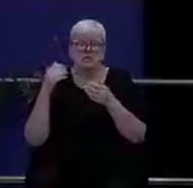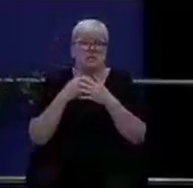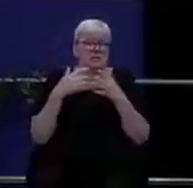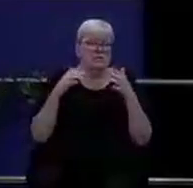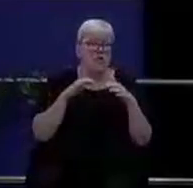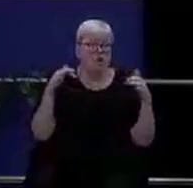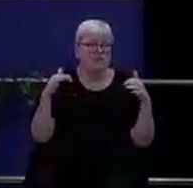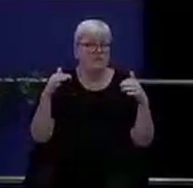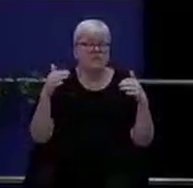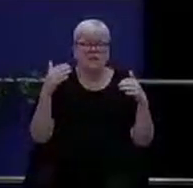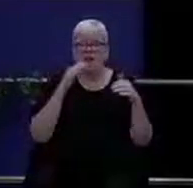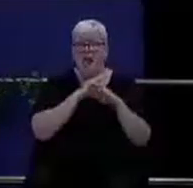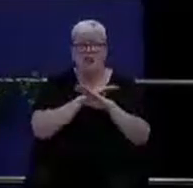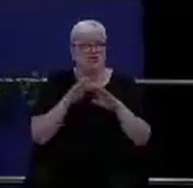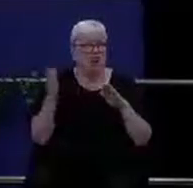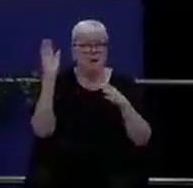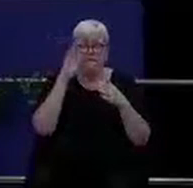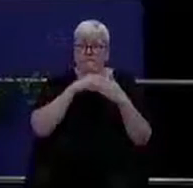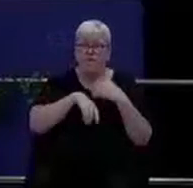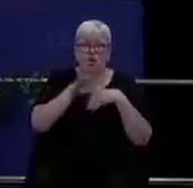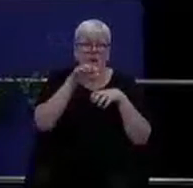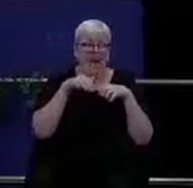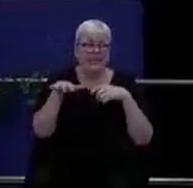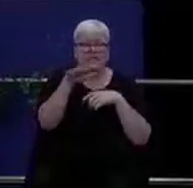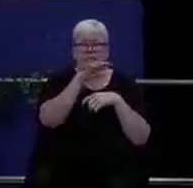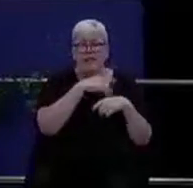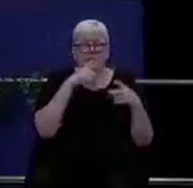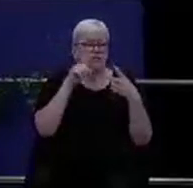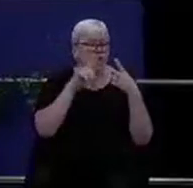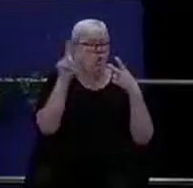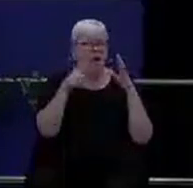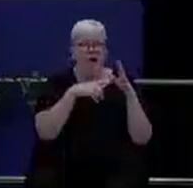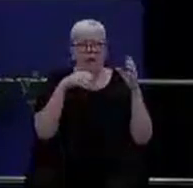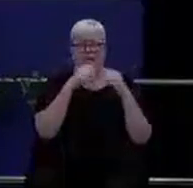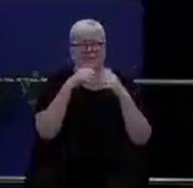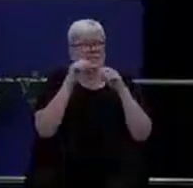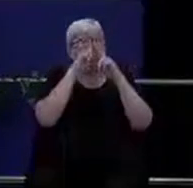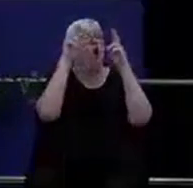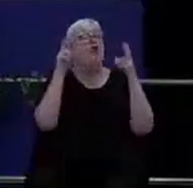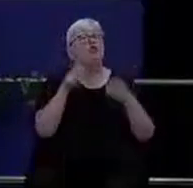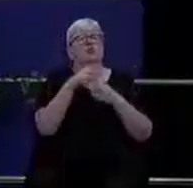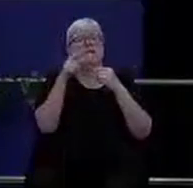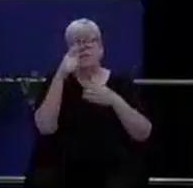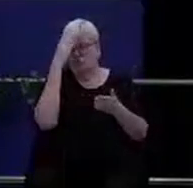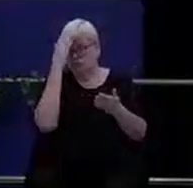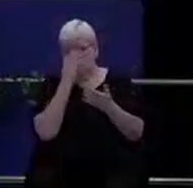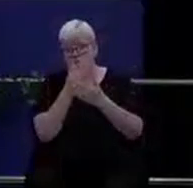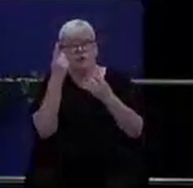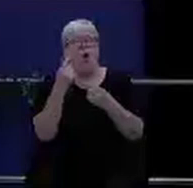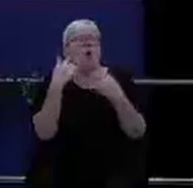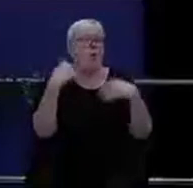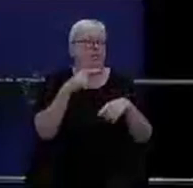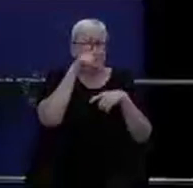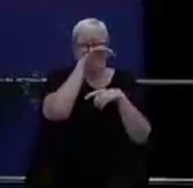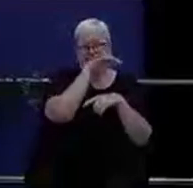from Iceland or not from Aberdeen respond to that, and do they say, oh, this is a universal truth, or oh, that is just an Icelandic thing, that